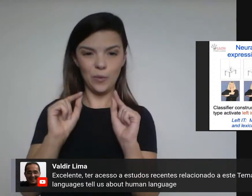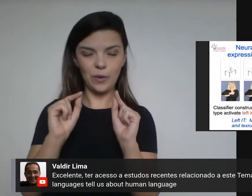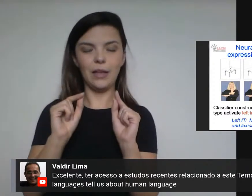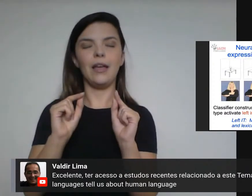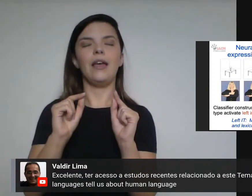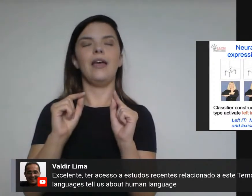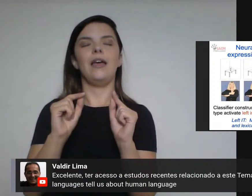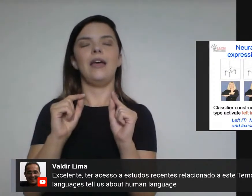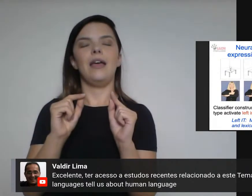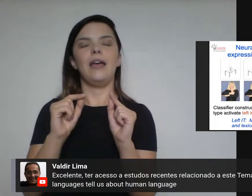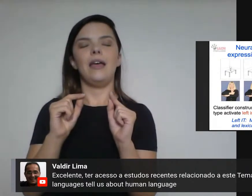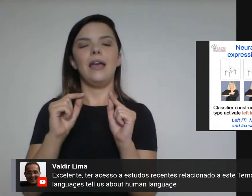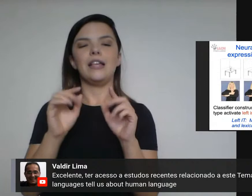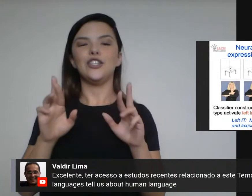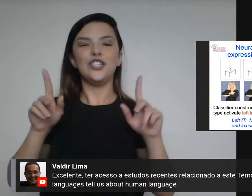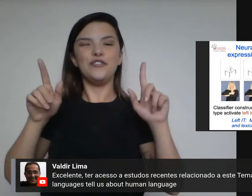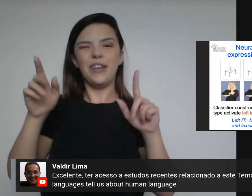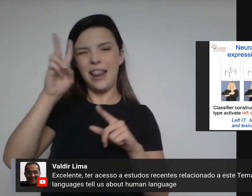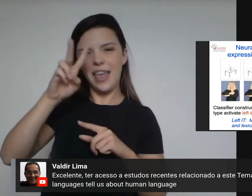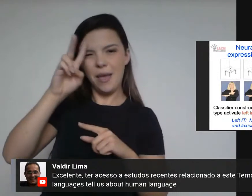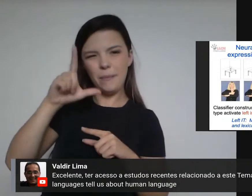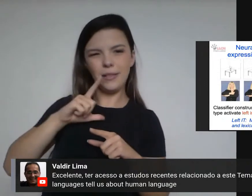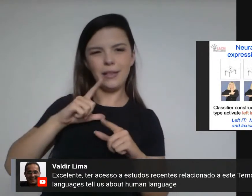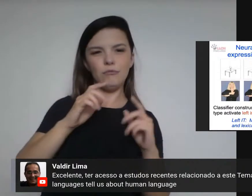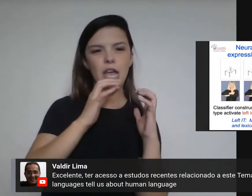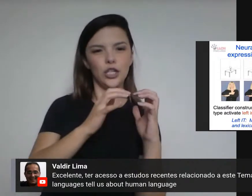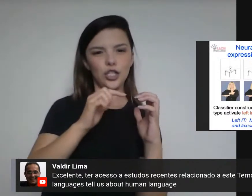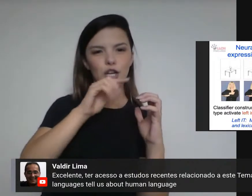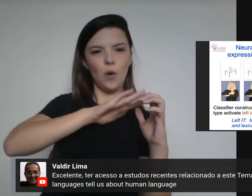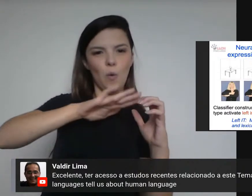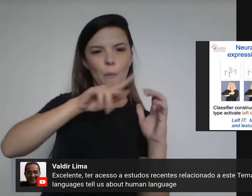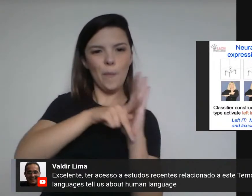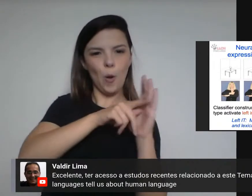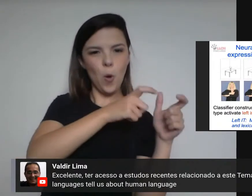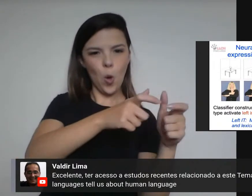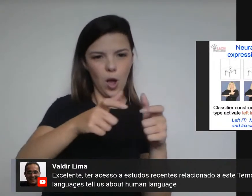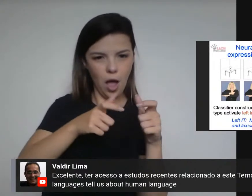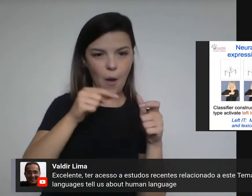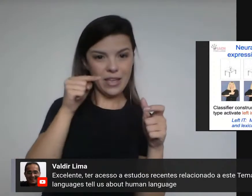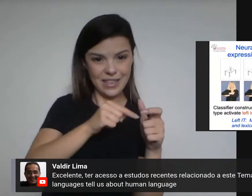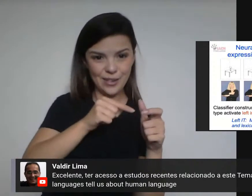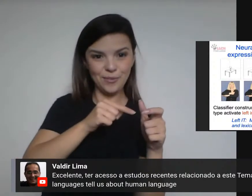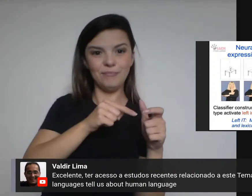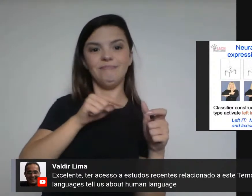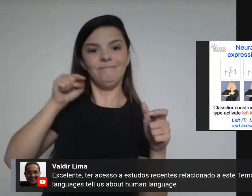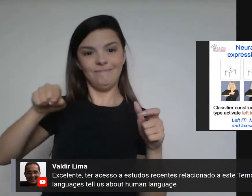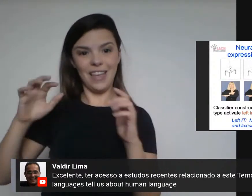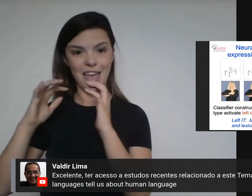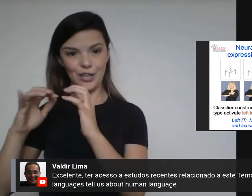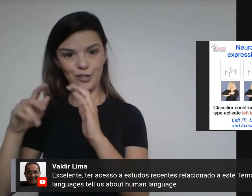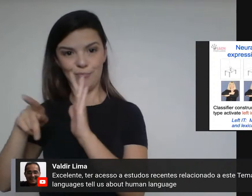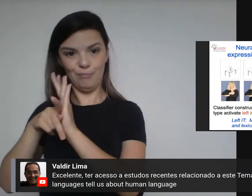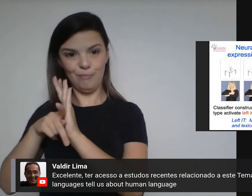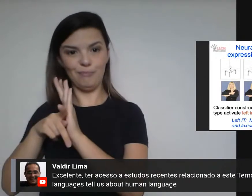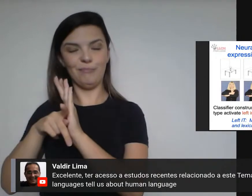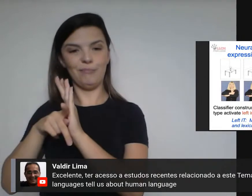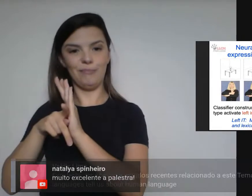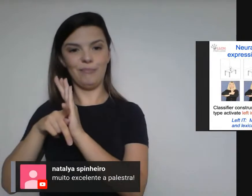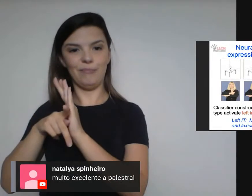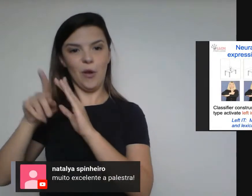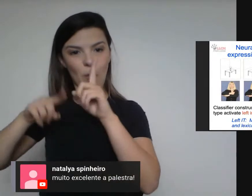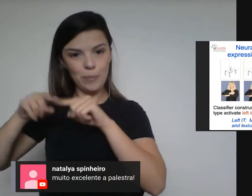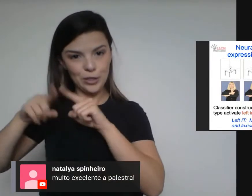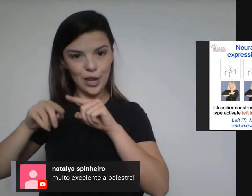activation for location, which was bilateral. This is the left lateral eye. So I'm not showing you the right hemisphere of the brain because we only see the difference here in the